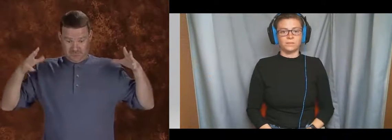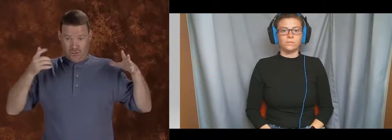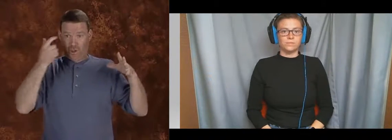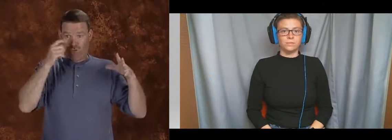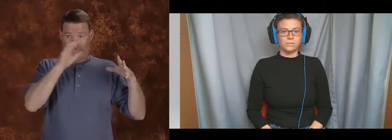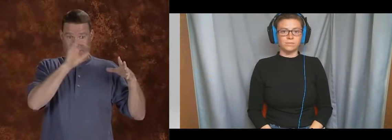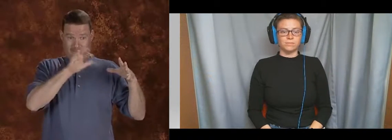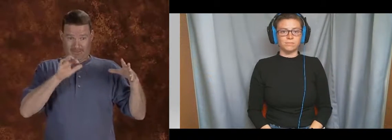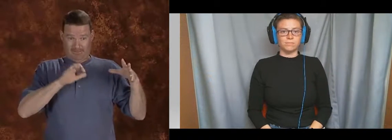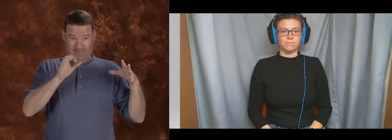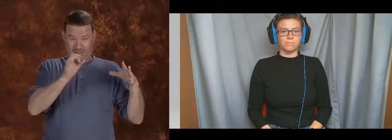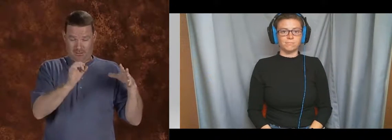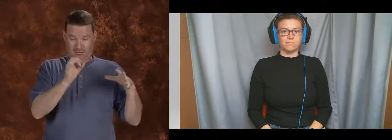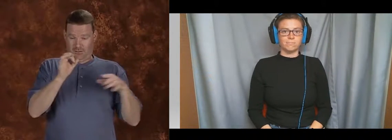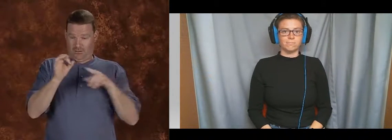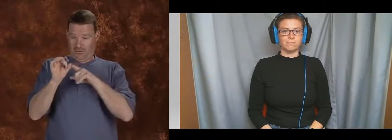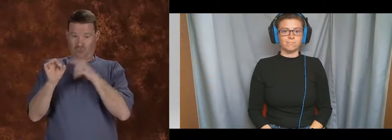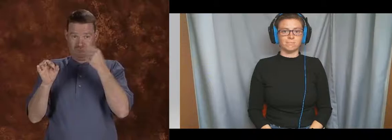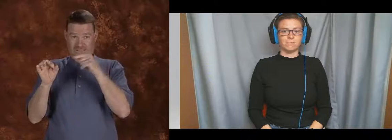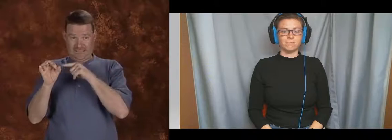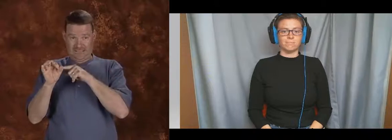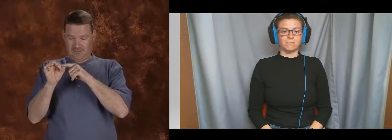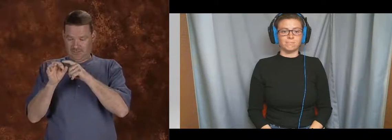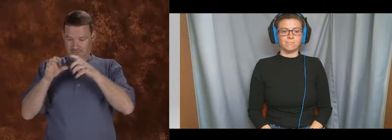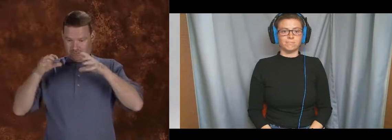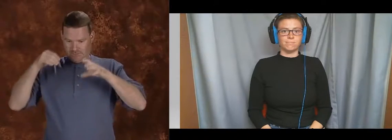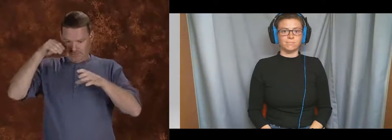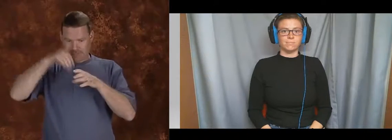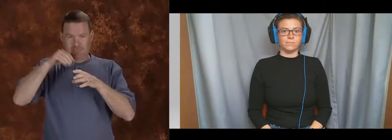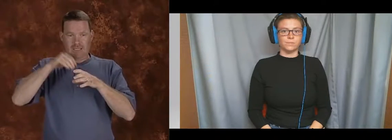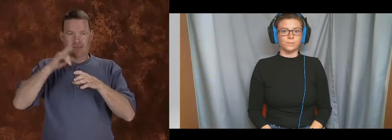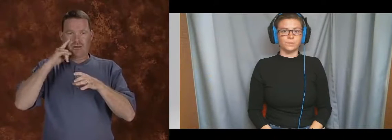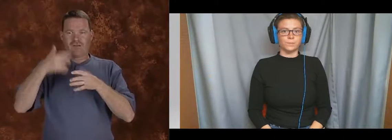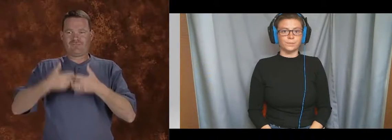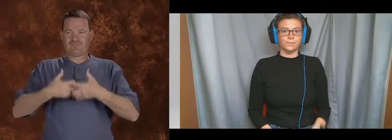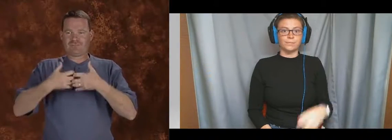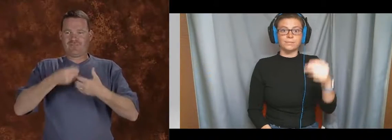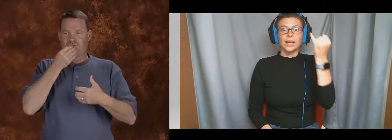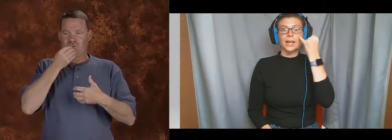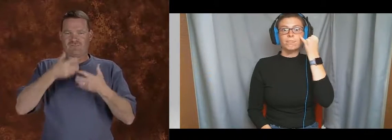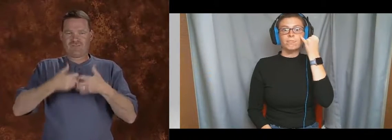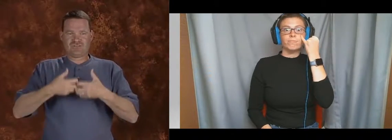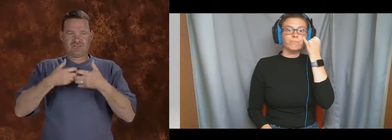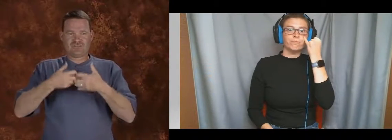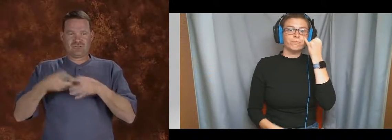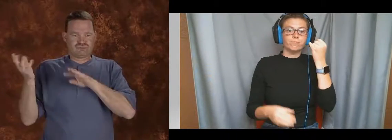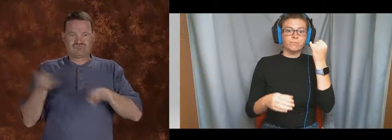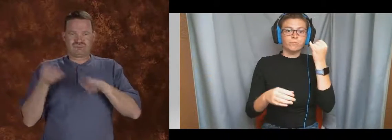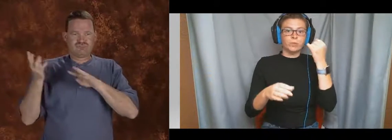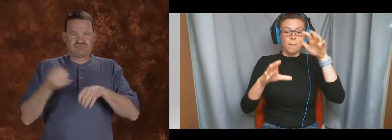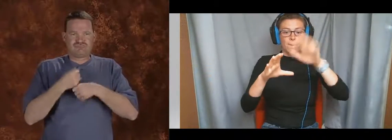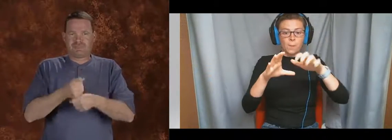If you were to look inside of the chlorophyll, you would see that it looks a little bit like a factory.